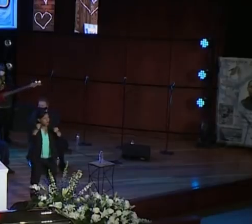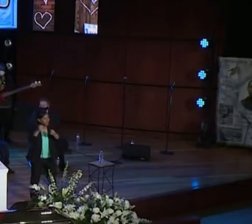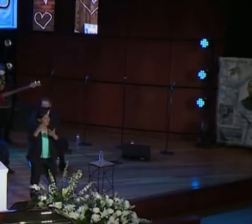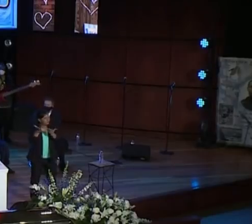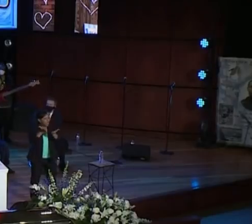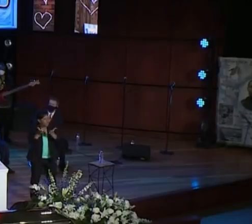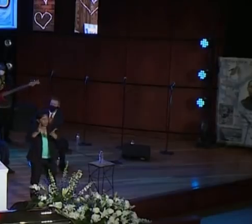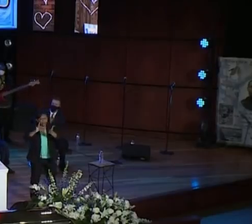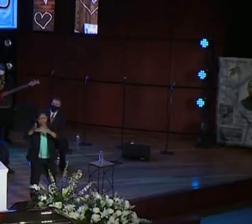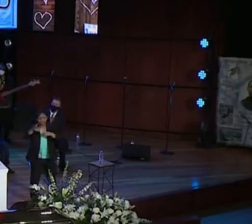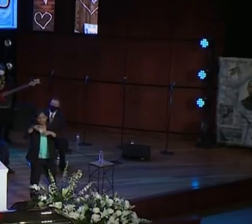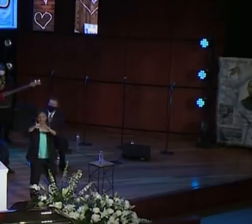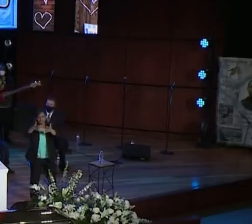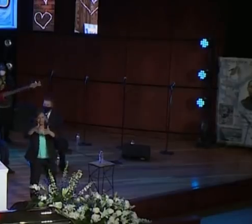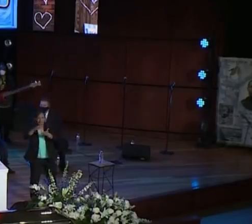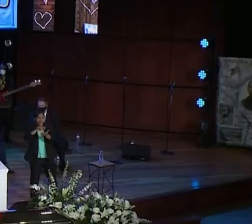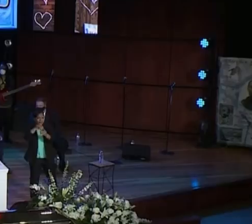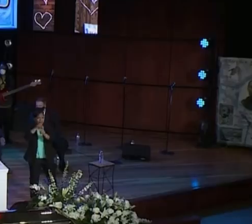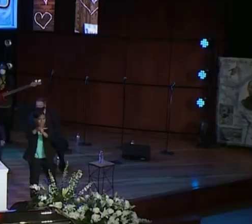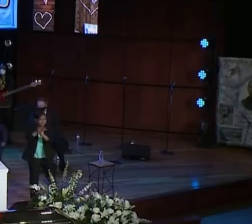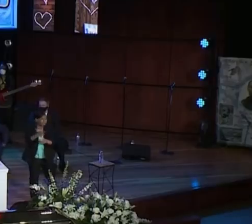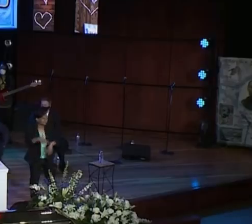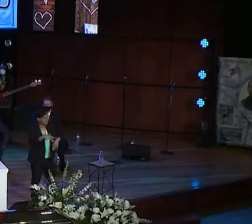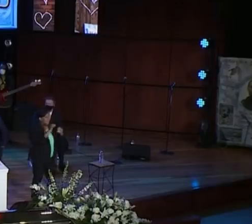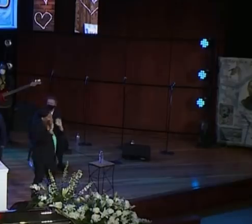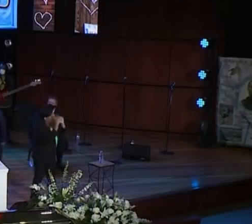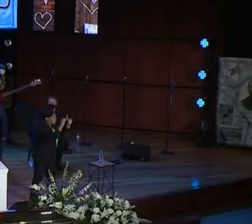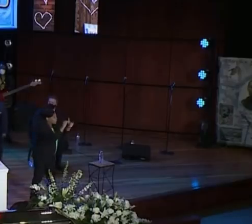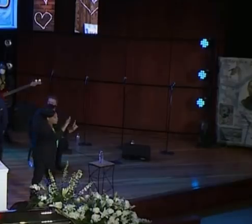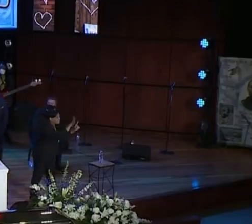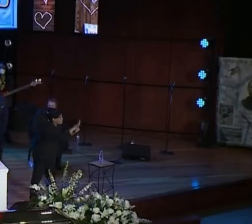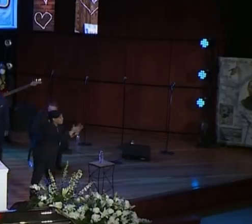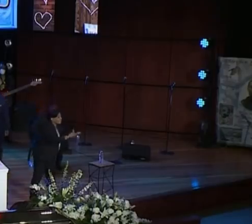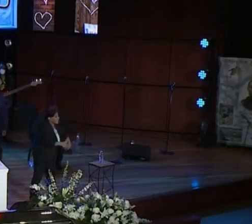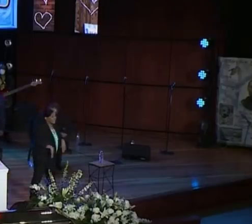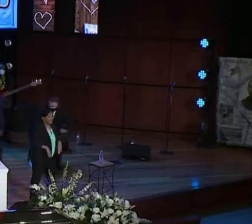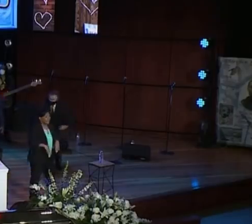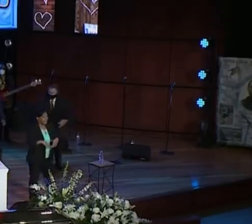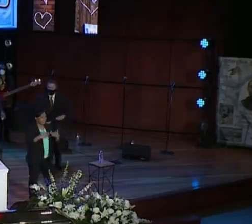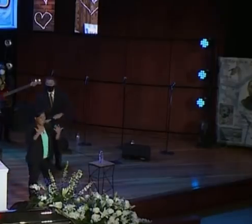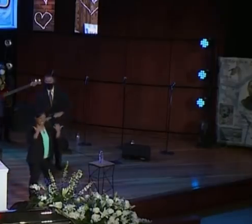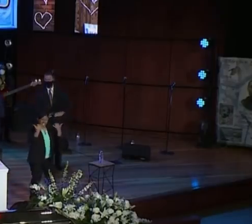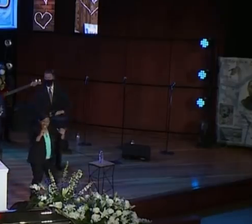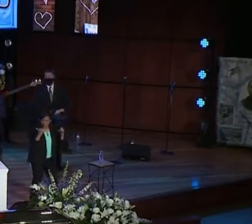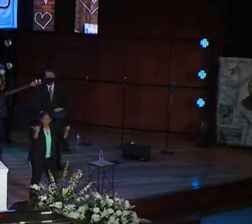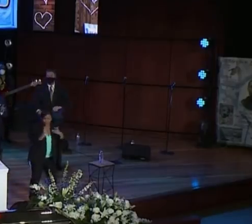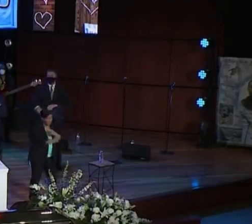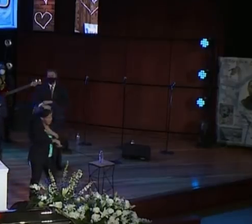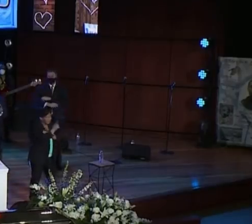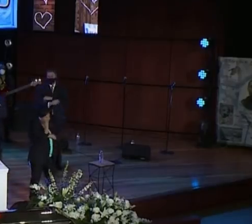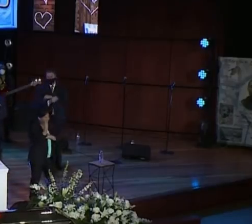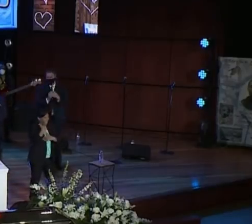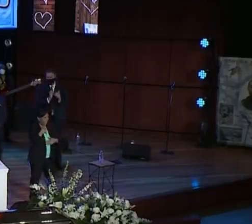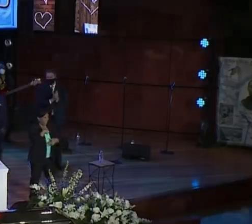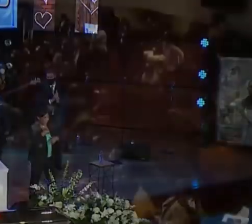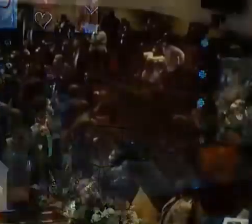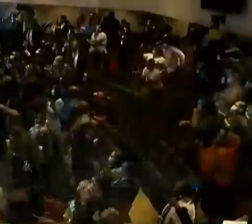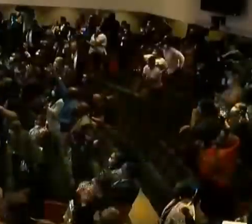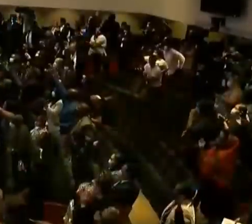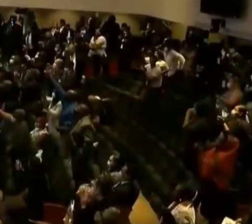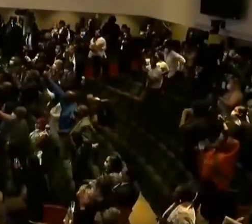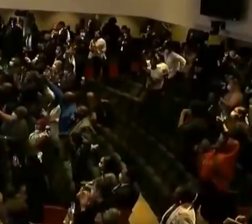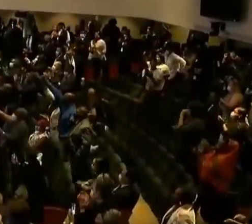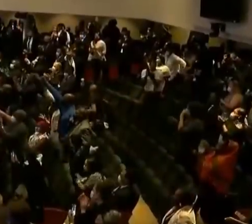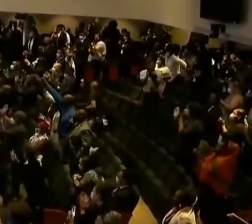It's time for us to stand up in George's name and say, get your knee off our necks.